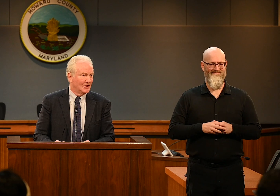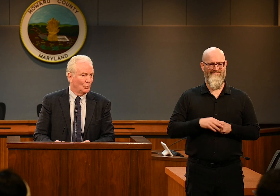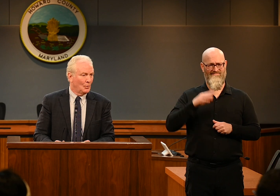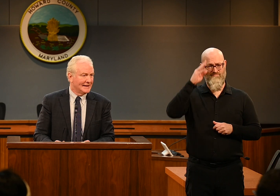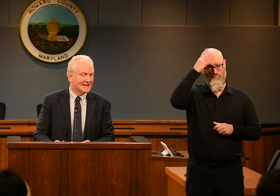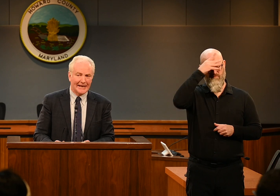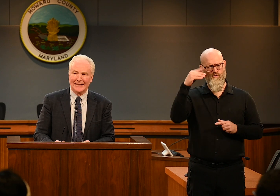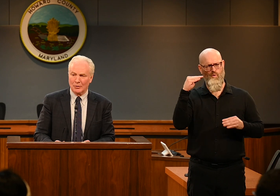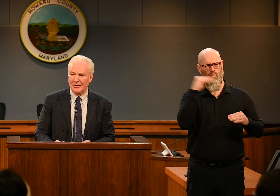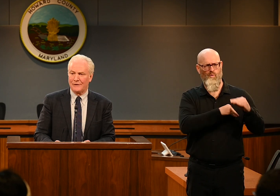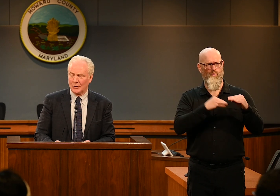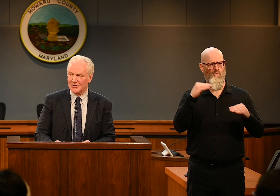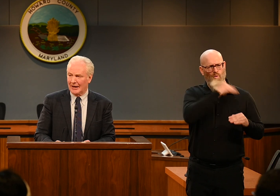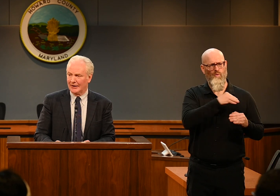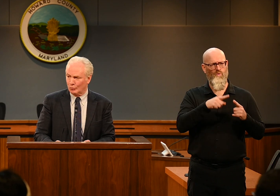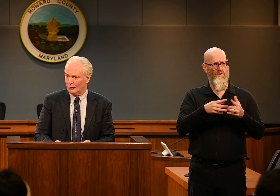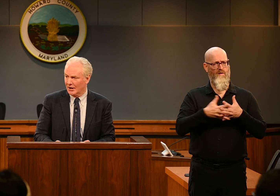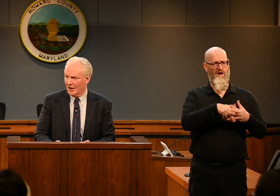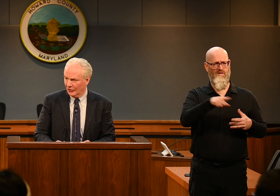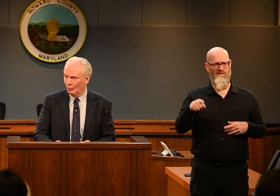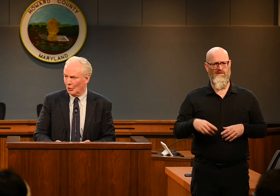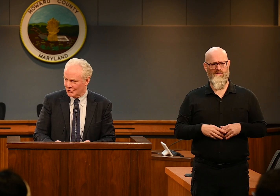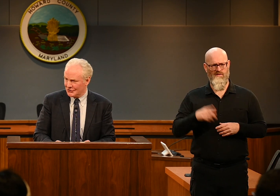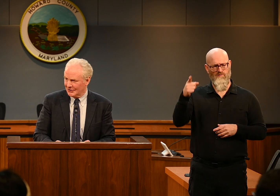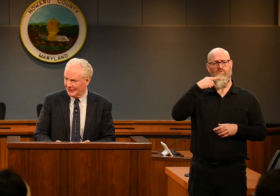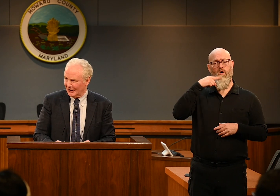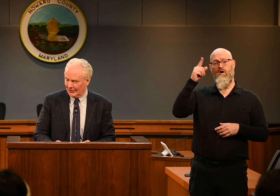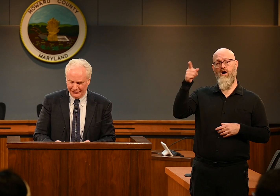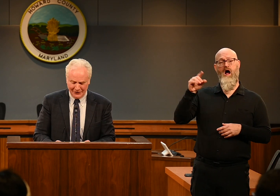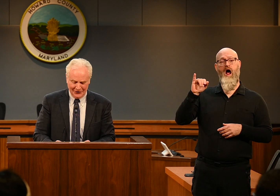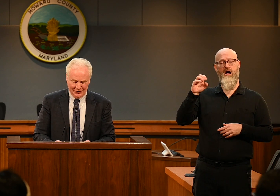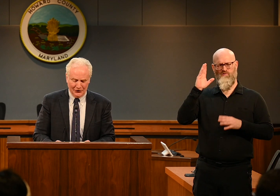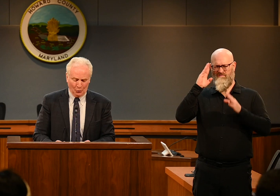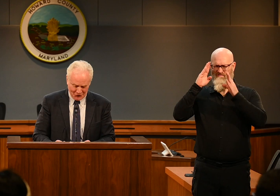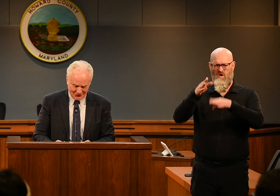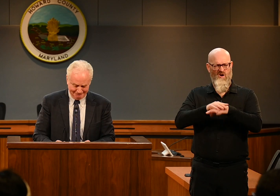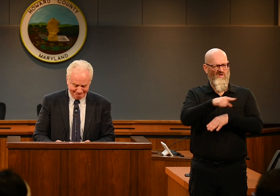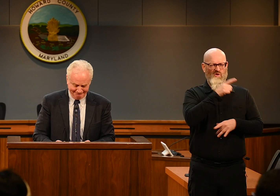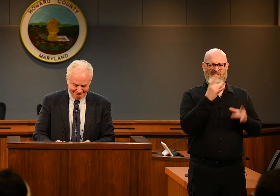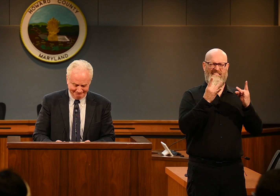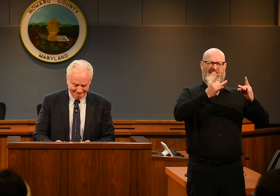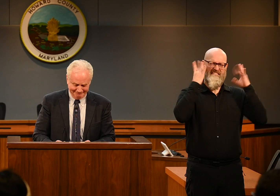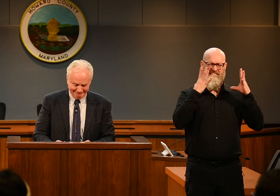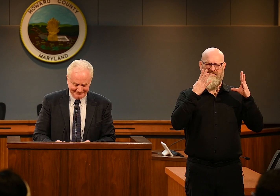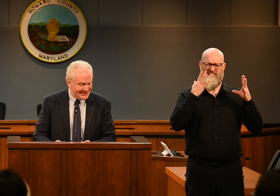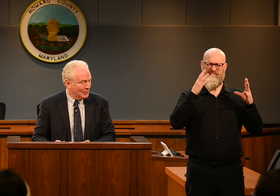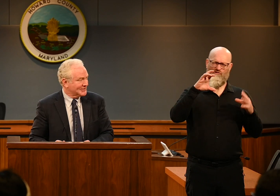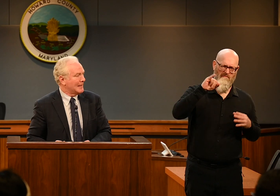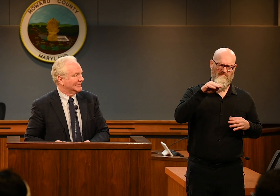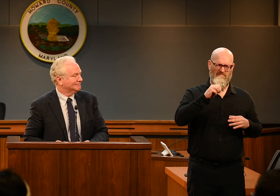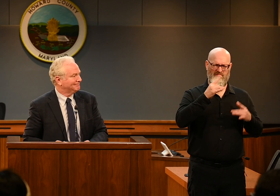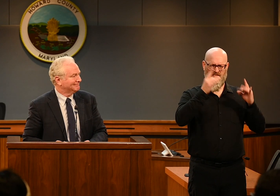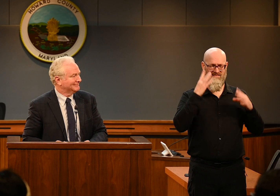people when he said they were going to focus on, quote, the worst of the worst. That's